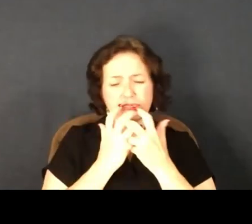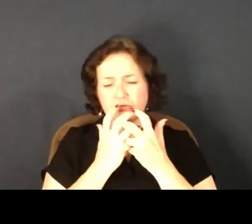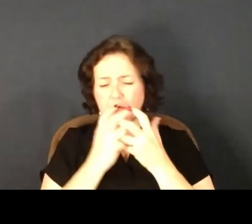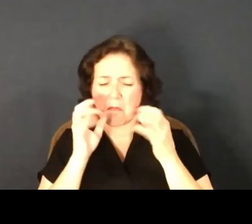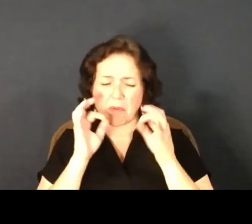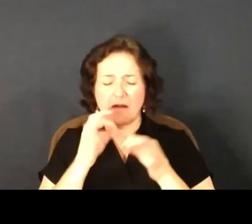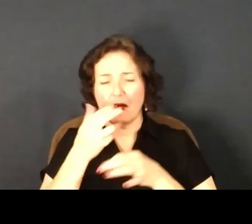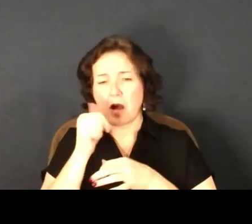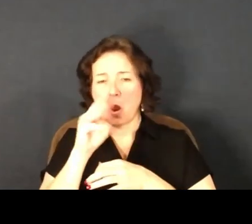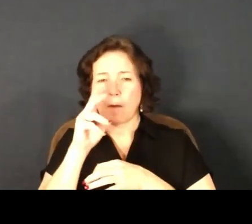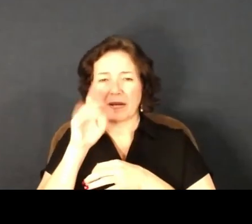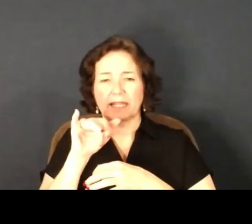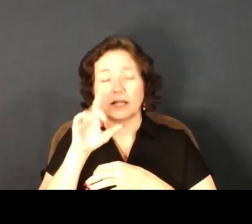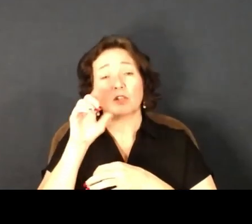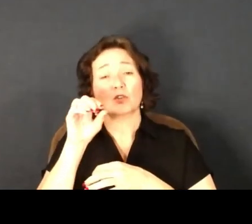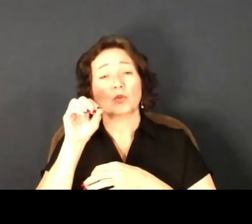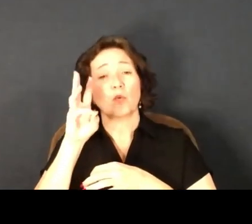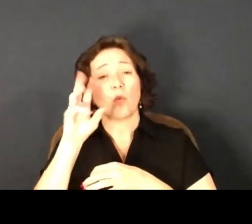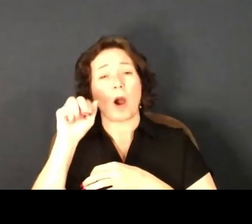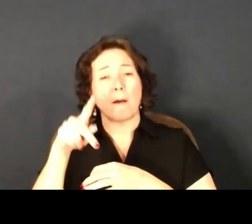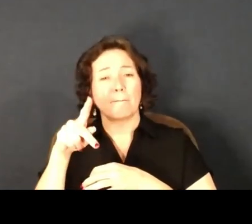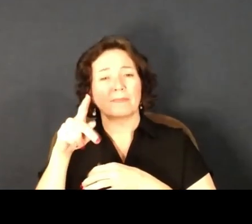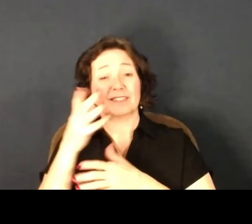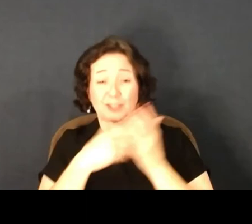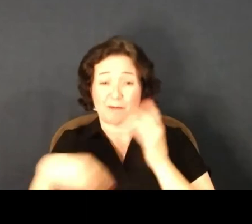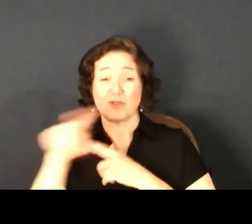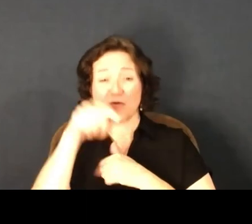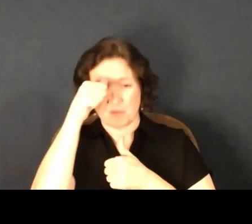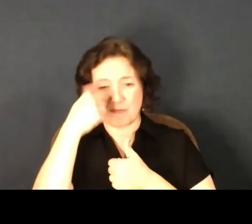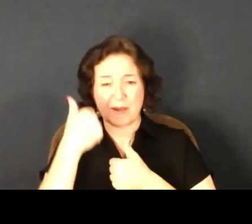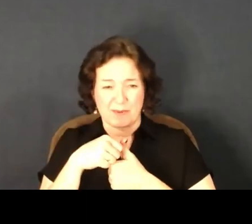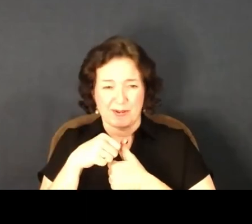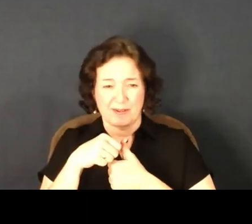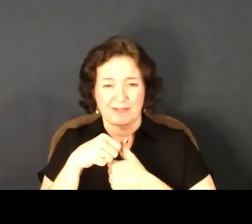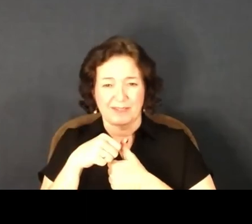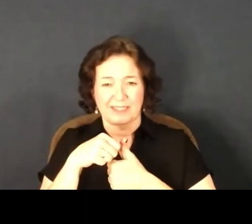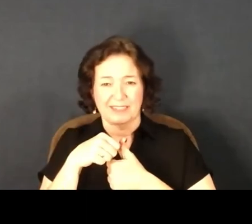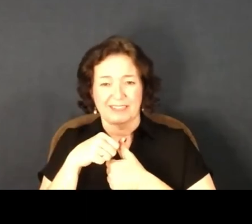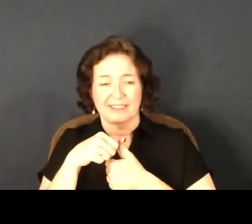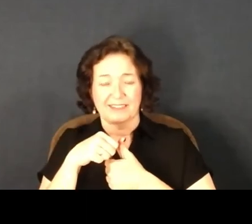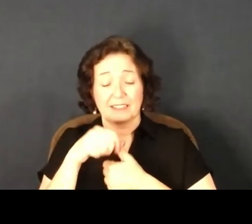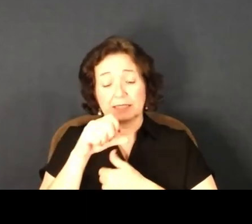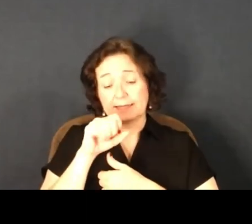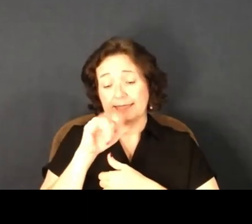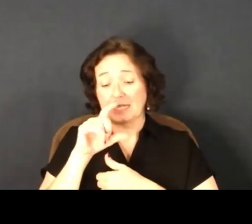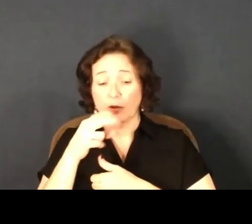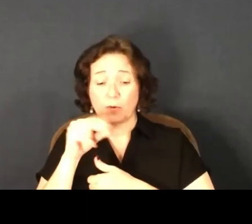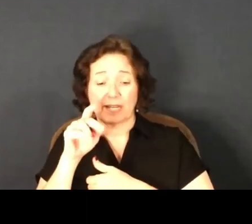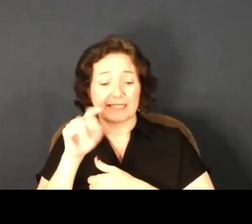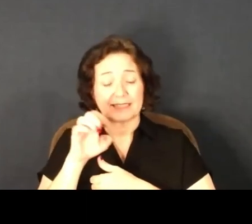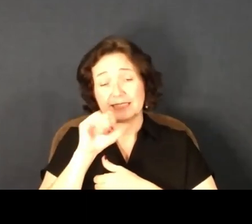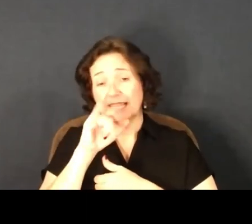music. Some of you remember it. Silhouette, silhouette,